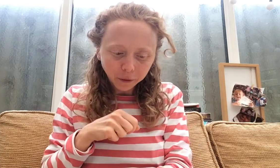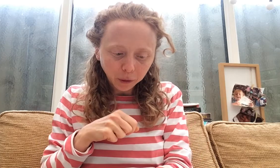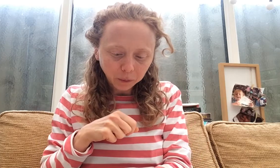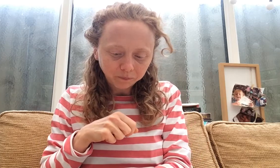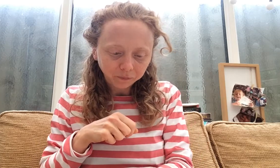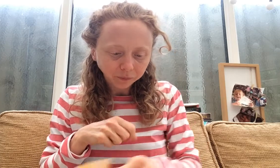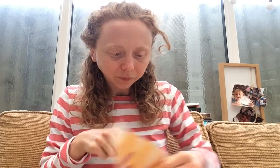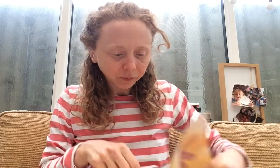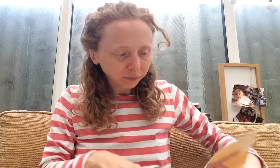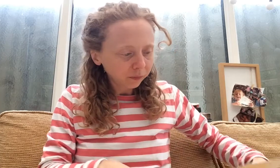for.